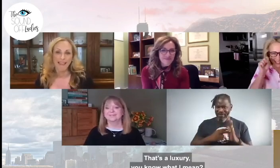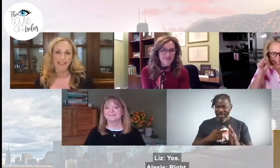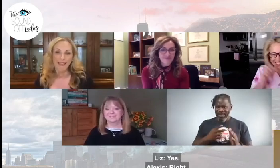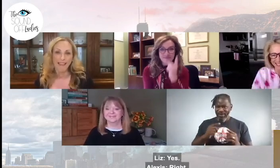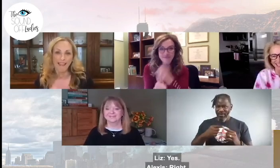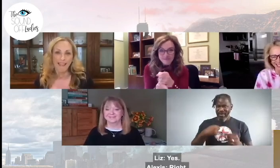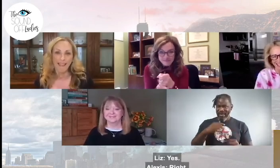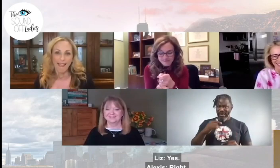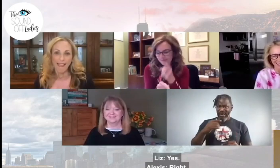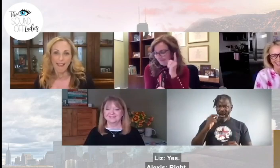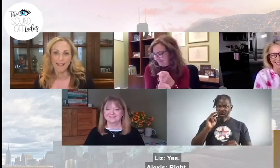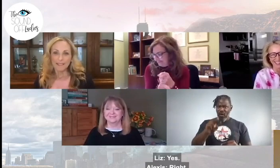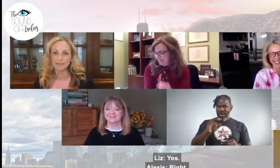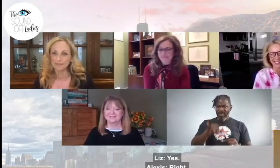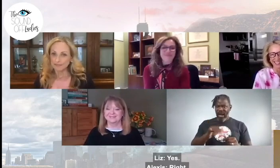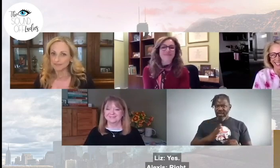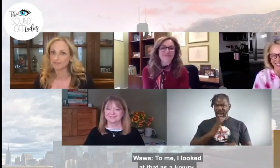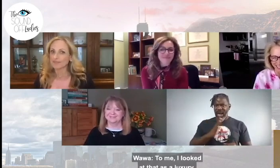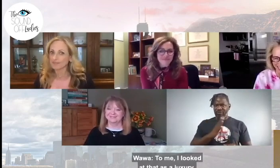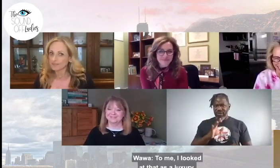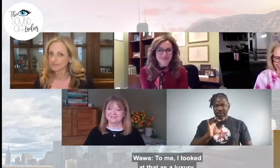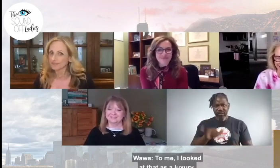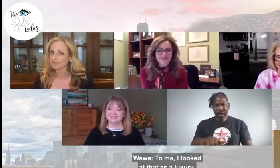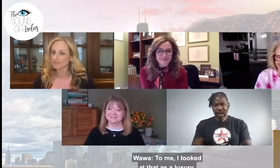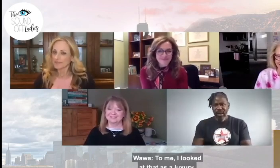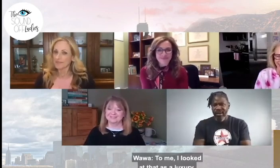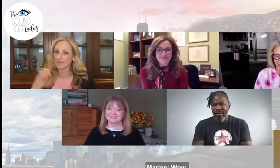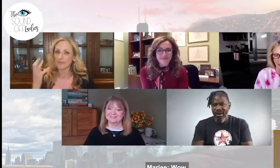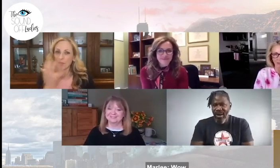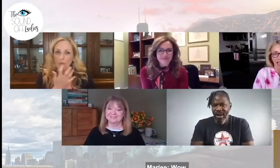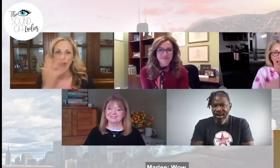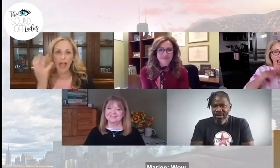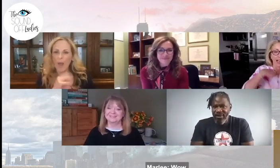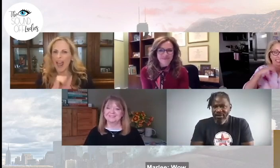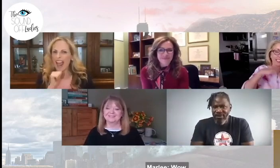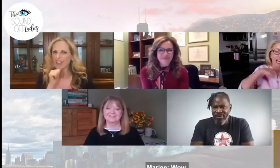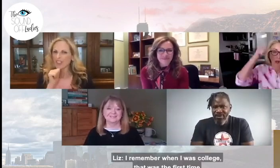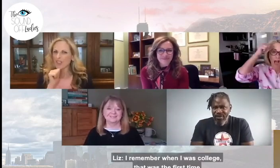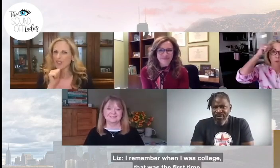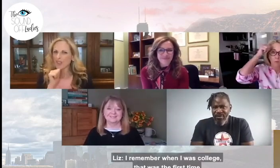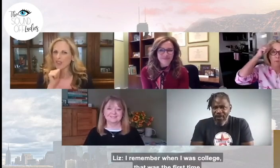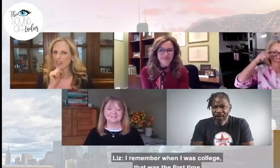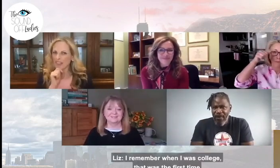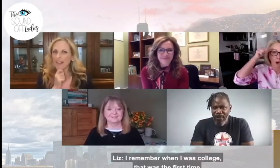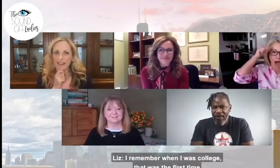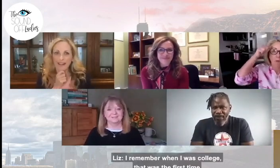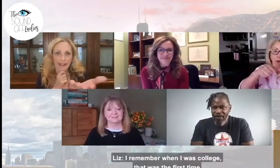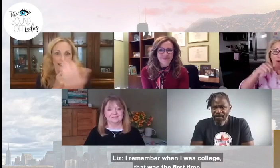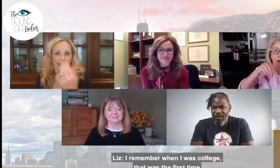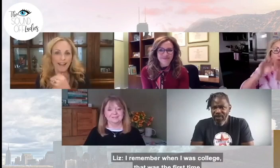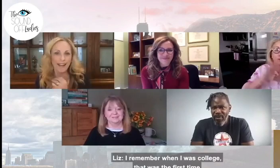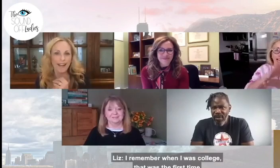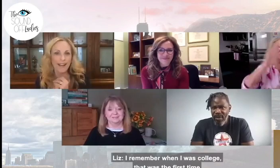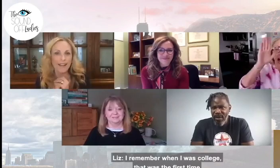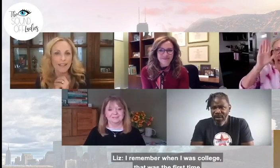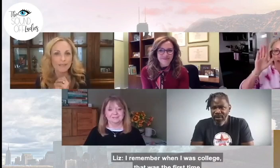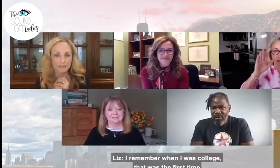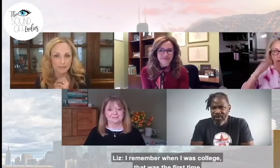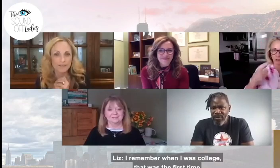that is a luxury to have note takers. I thought it was really cool they had that accessibility. I remember when I went